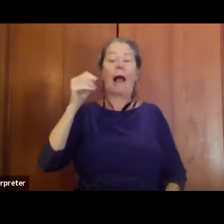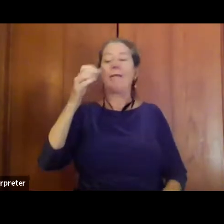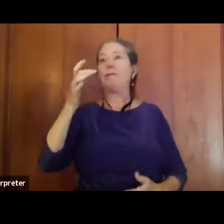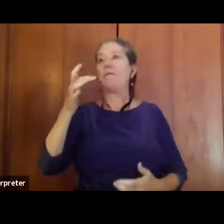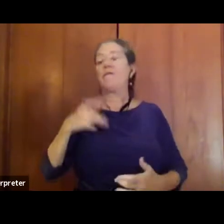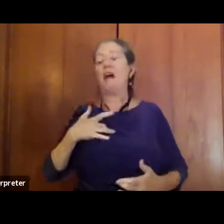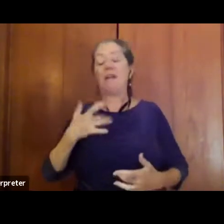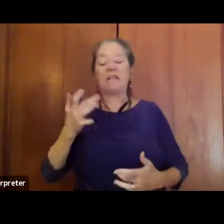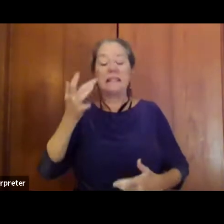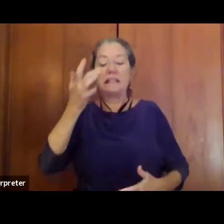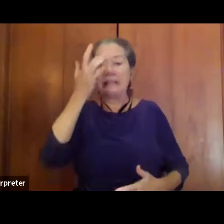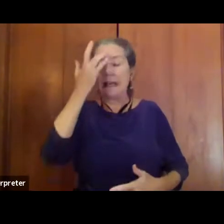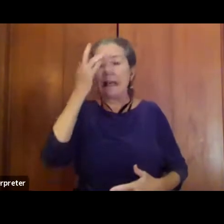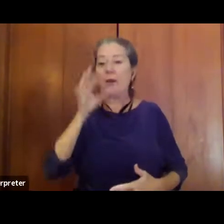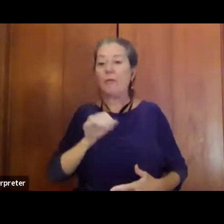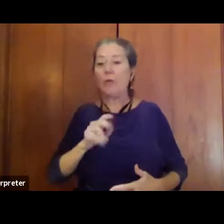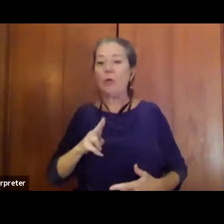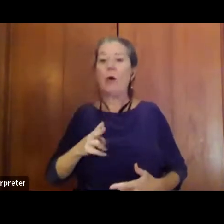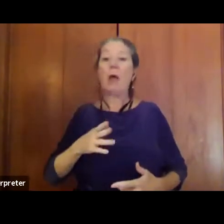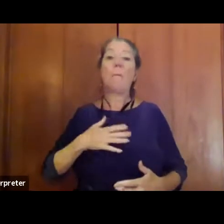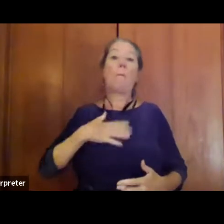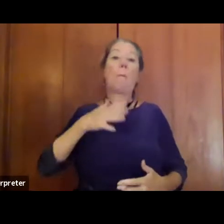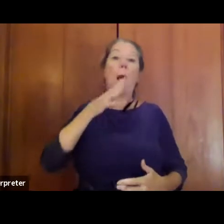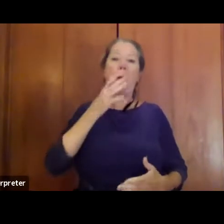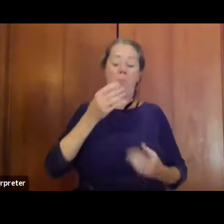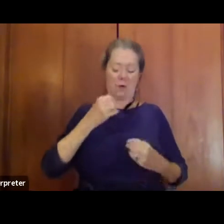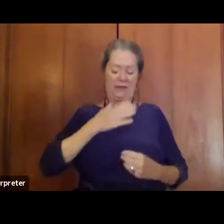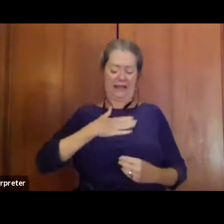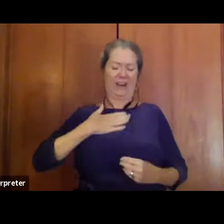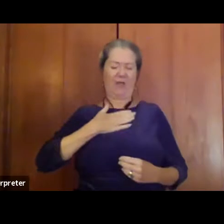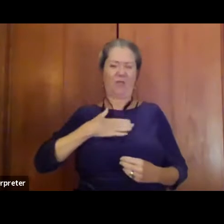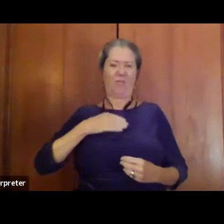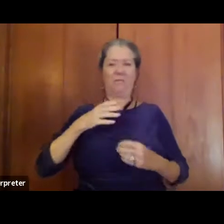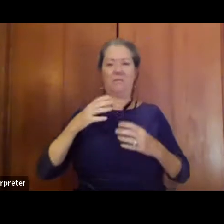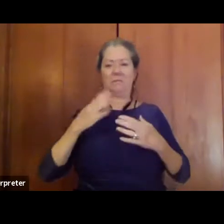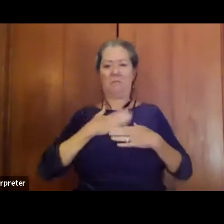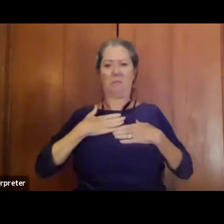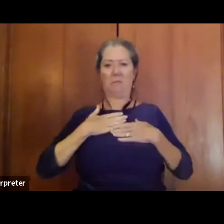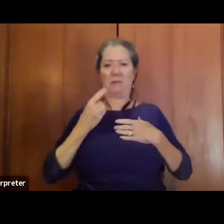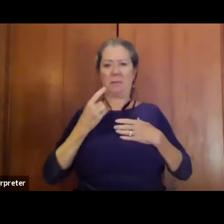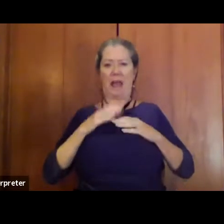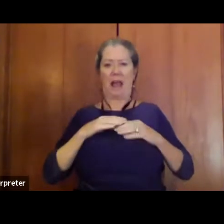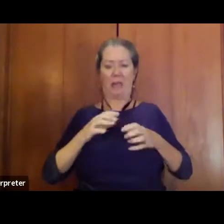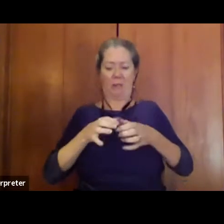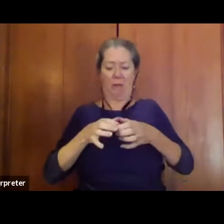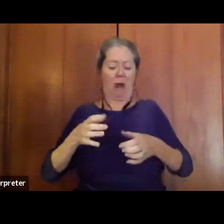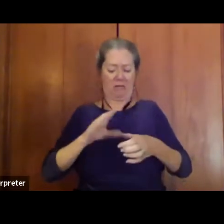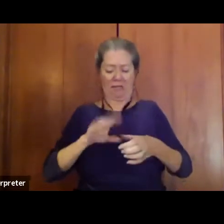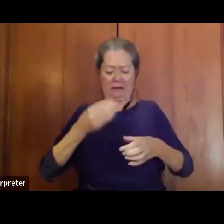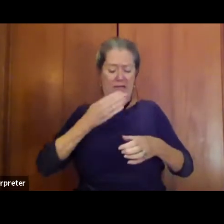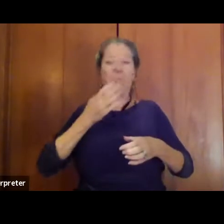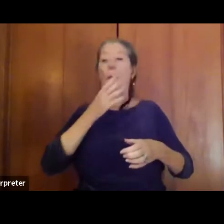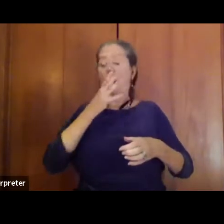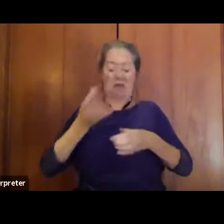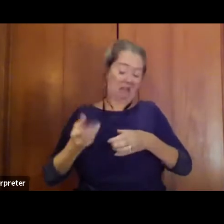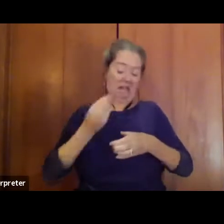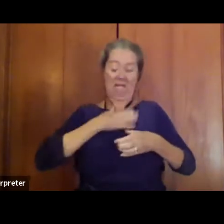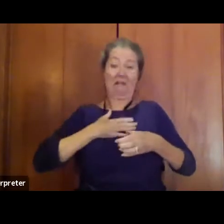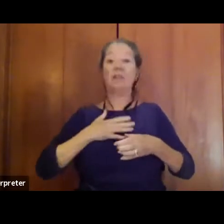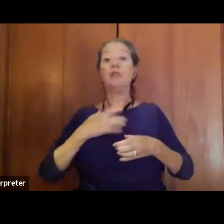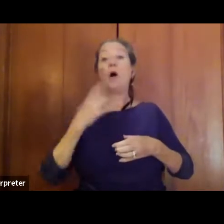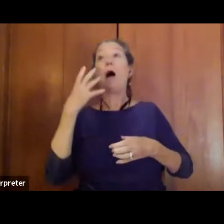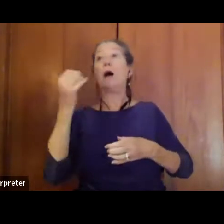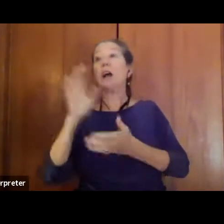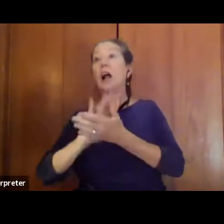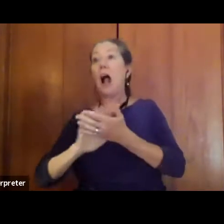Peru. I never questioned it, never even read the bottle. And one day in college, I got the flu, came home to sleep the